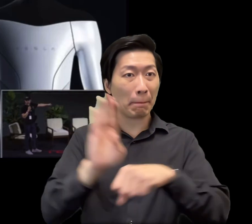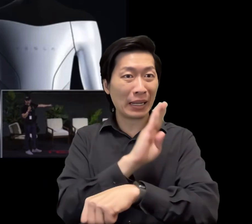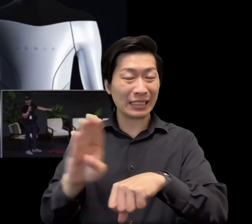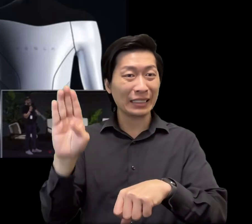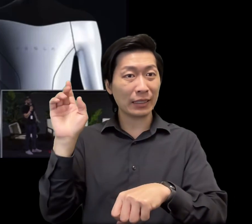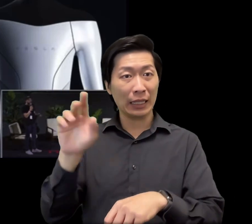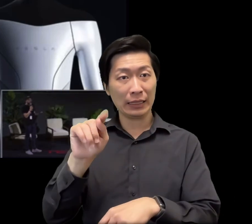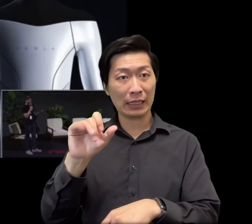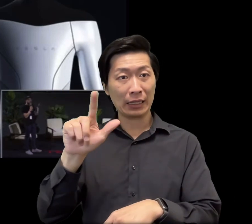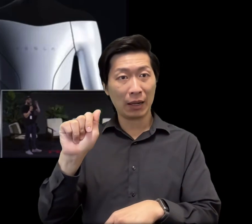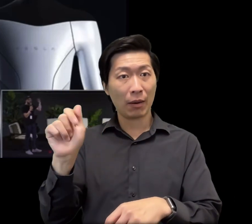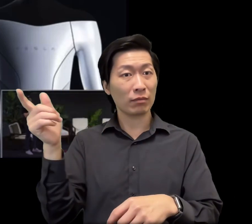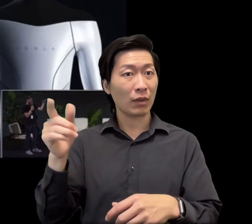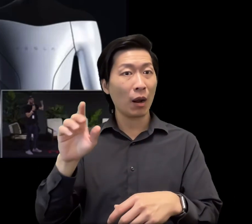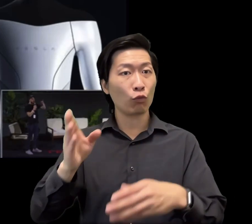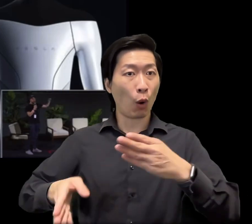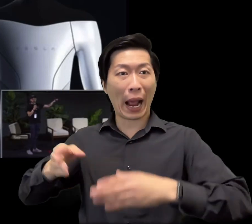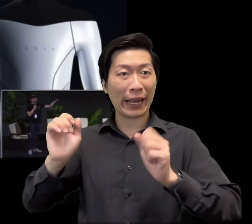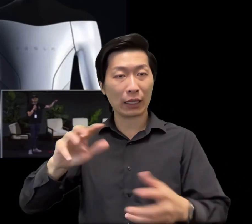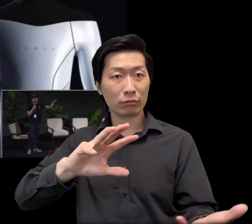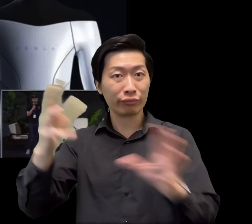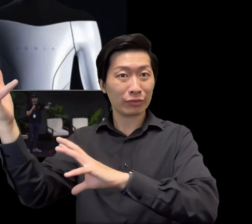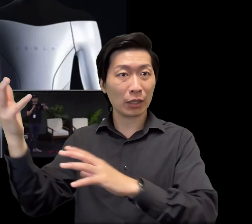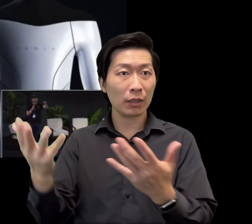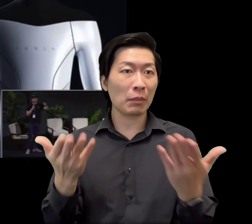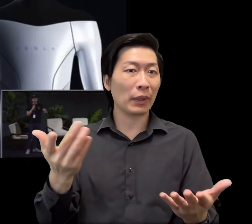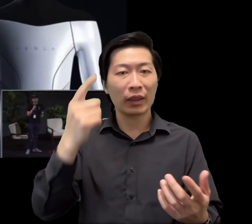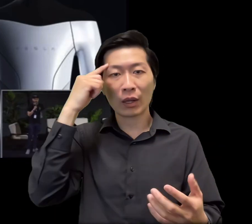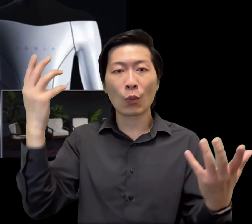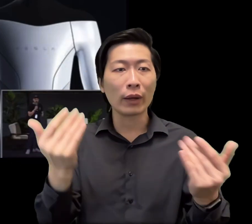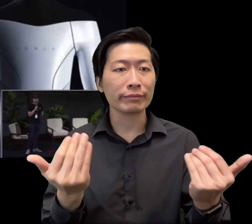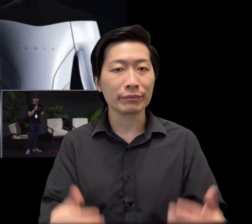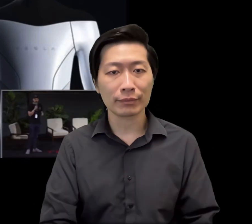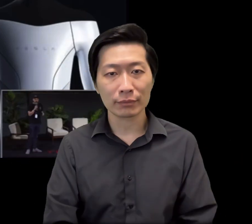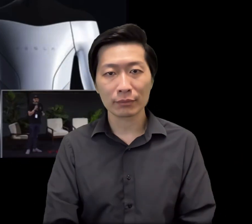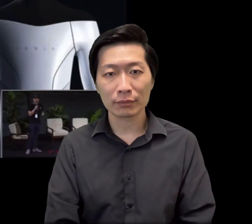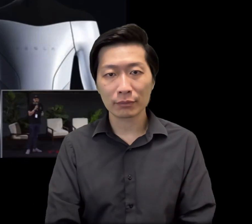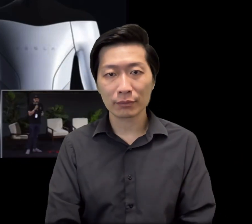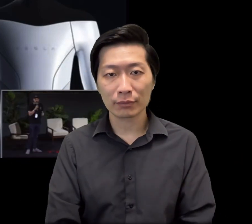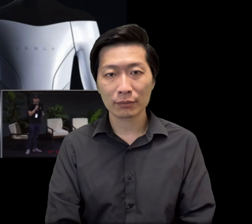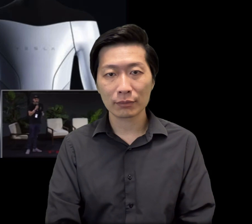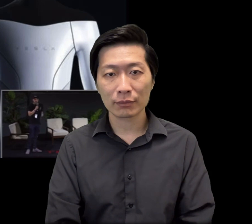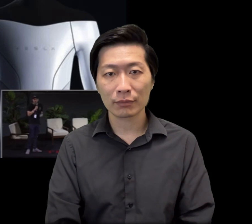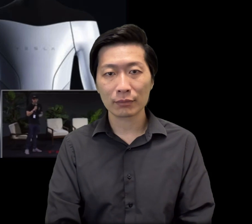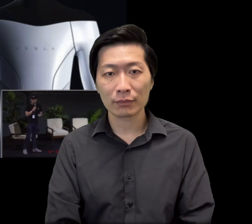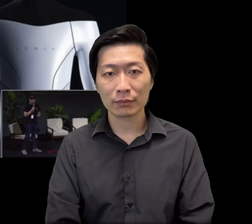that the Tesla bot could disrupt, what's like the biggest one you could think of? Maybe like shout it out.